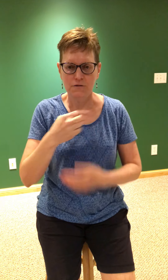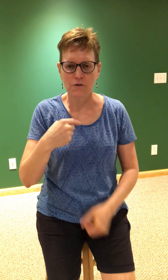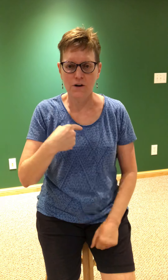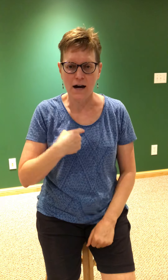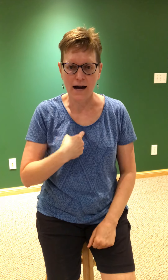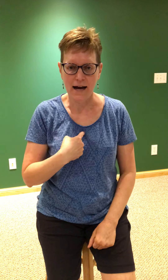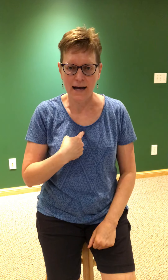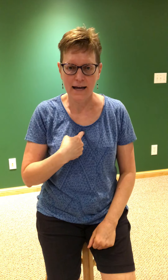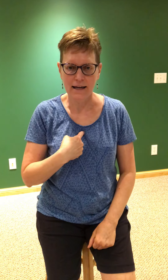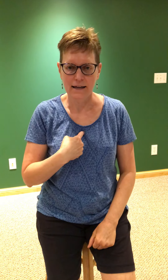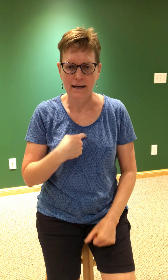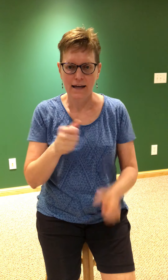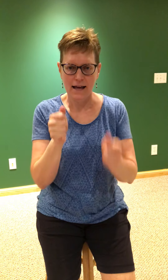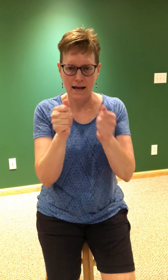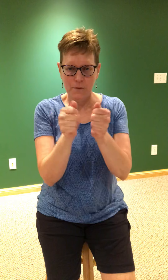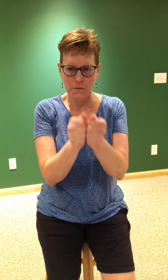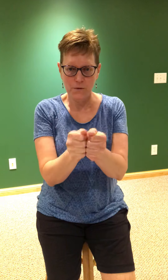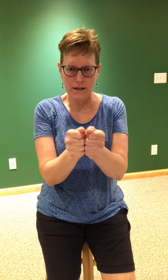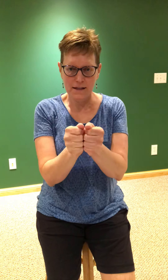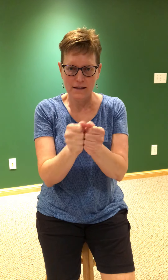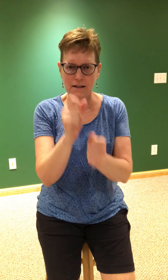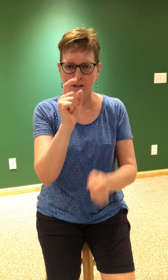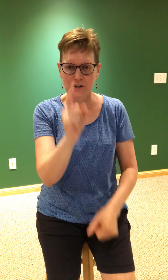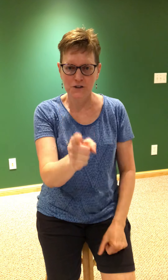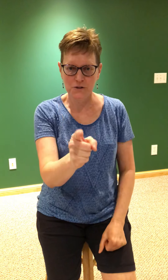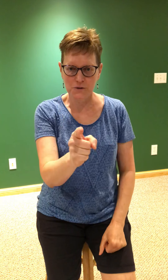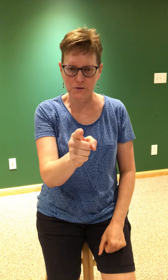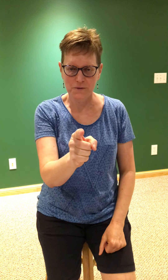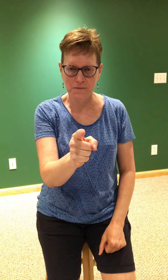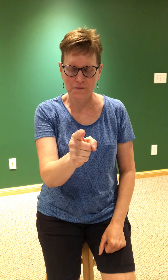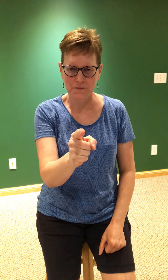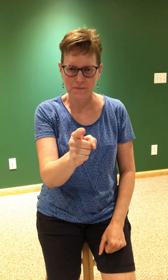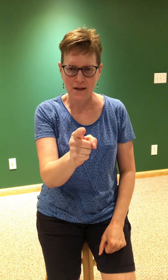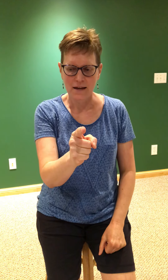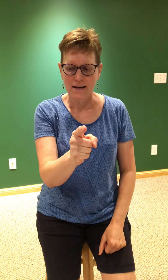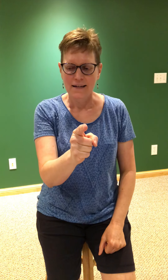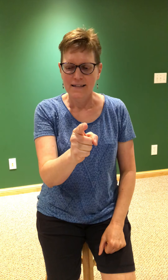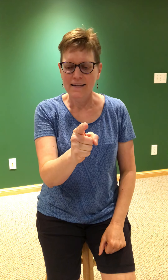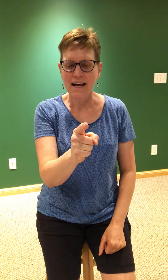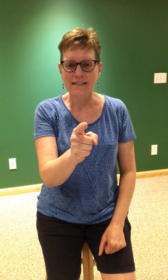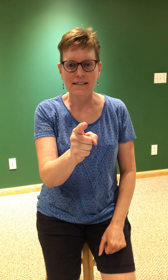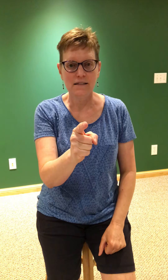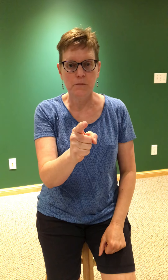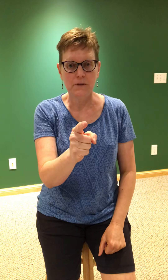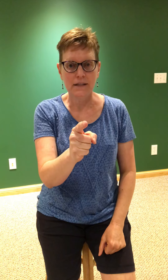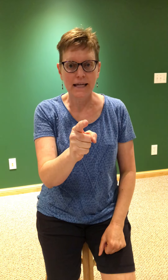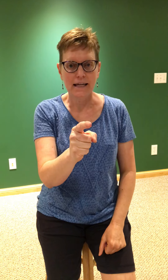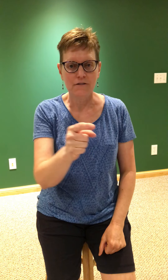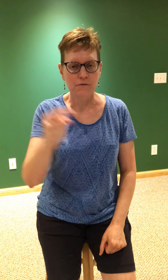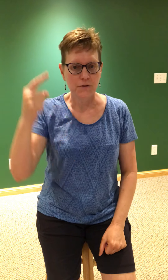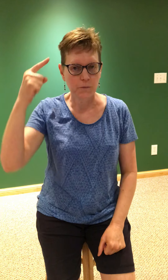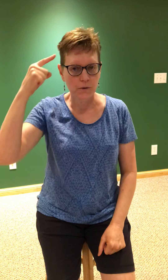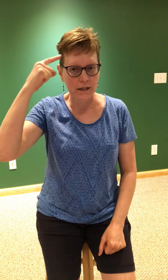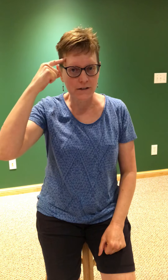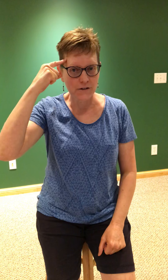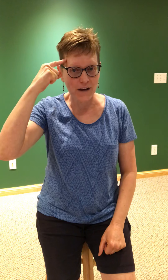for I am with you. Next is believe. You point to your